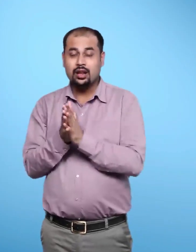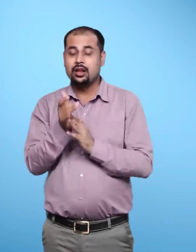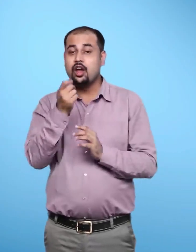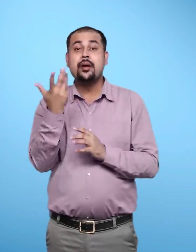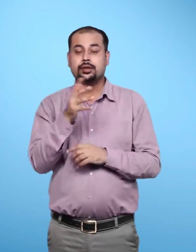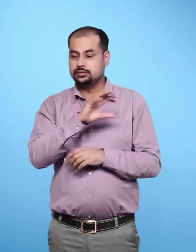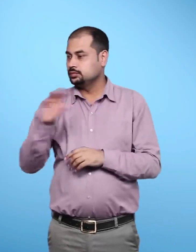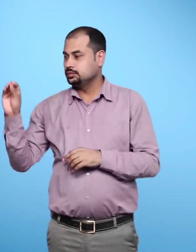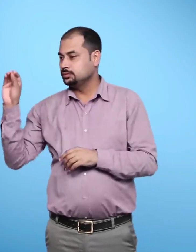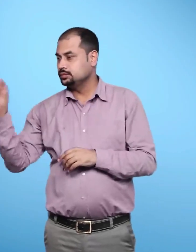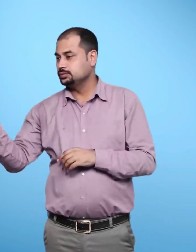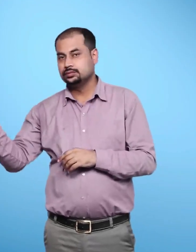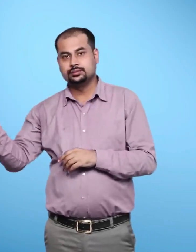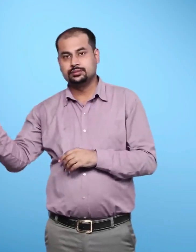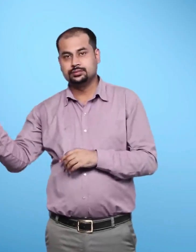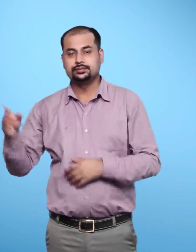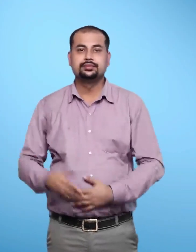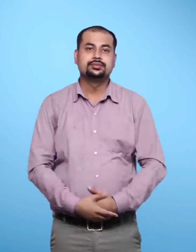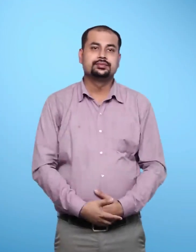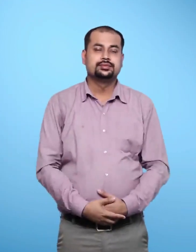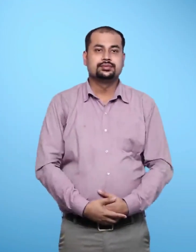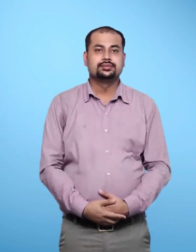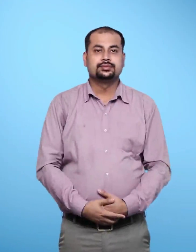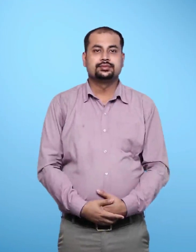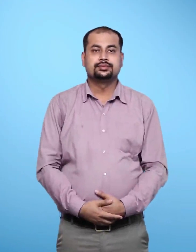which is equal to dash.